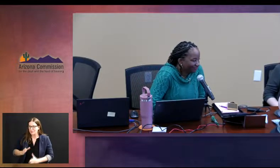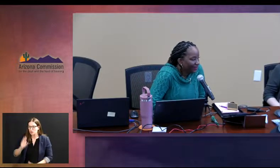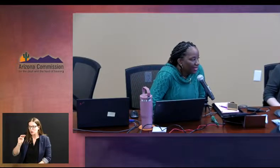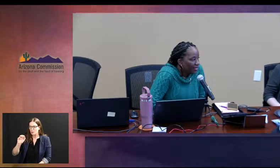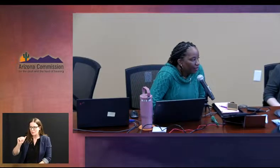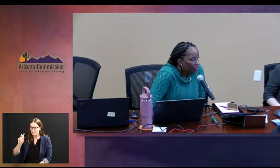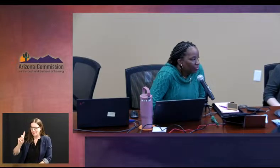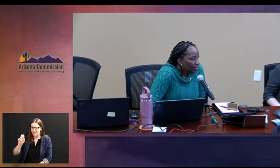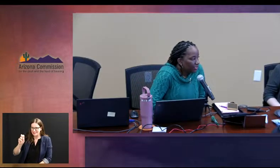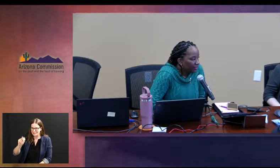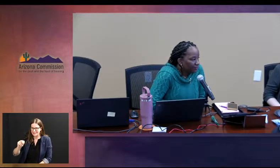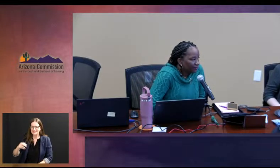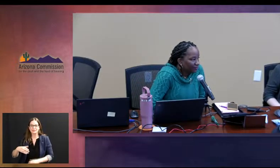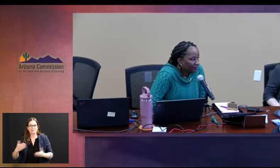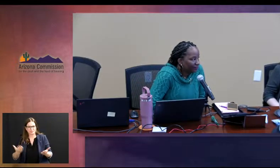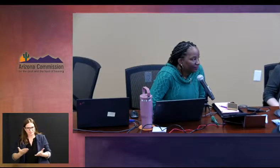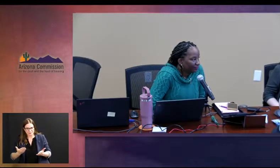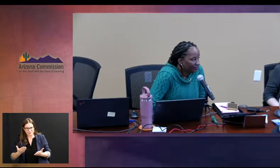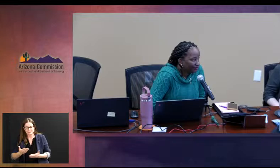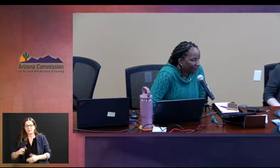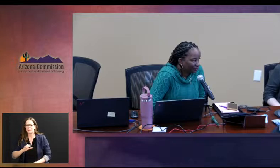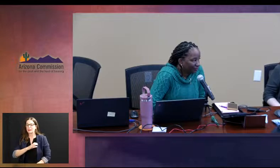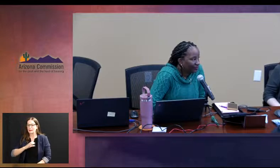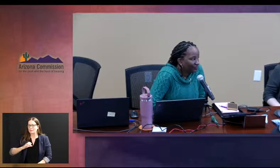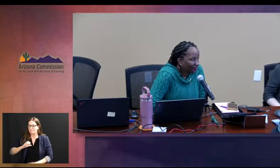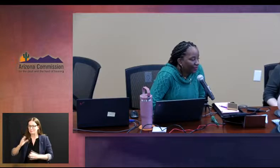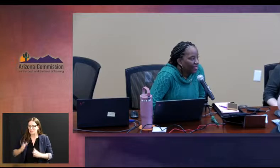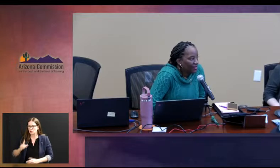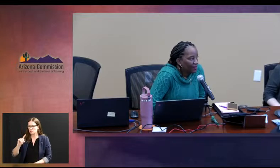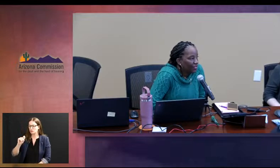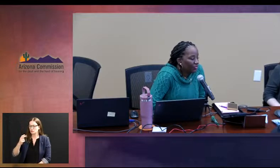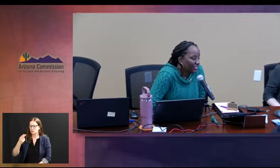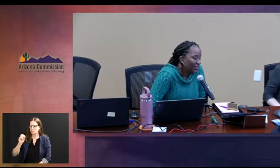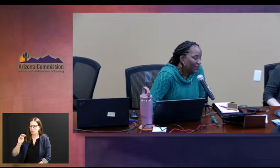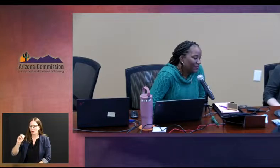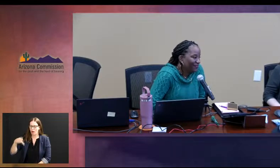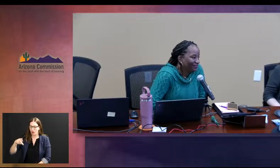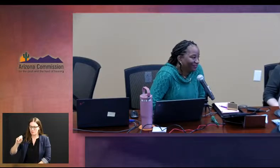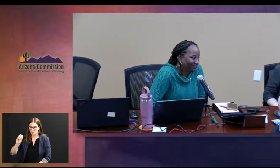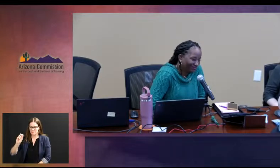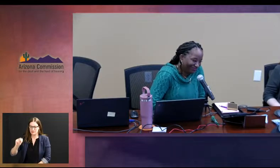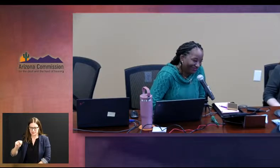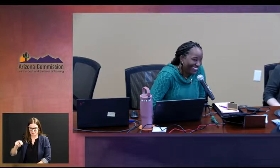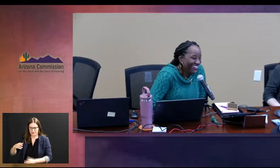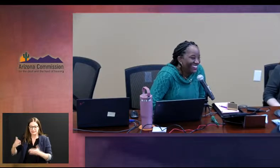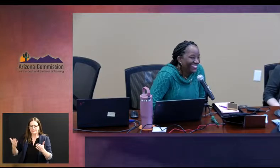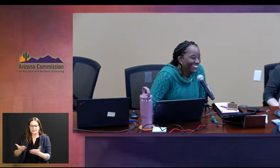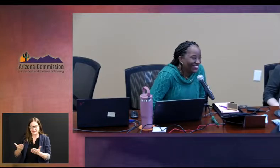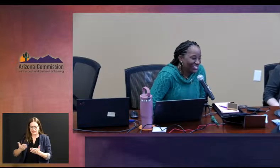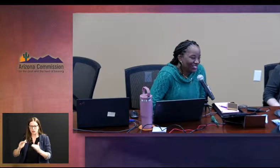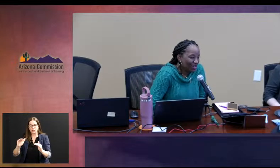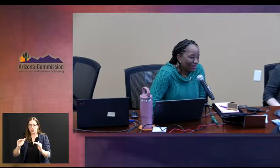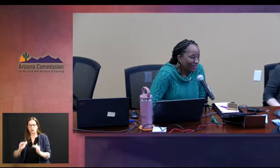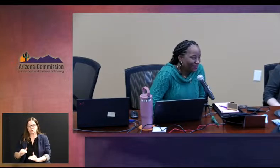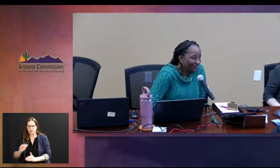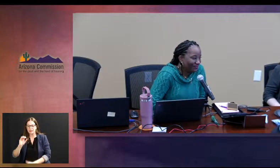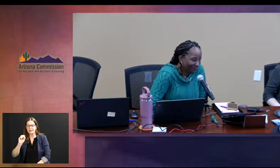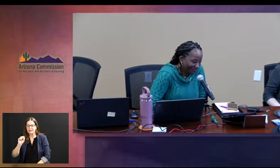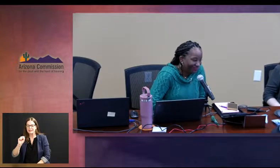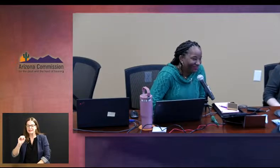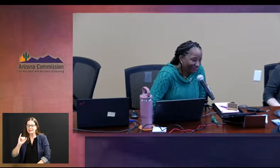Here. Commissioner Thompson, Here. Commissioner Cinco, Here. Commissioner